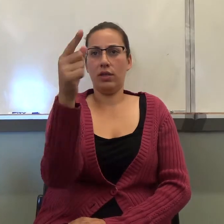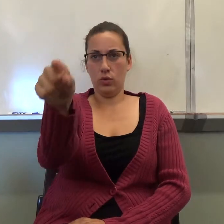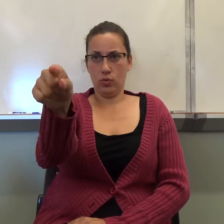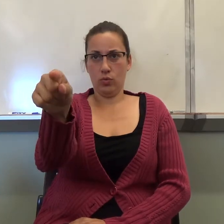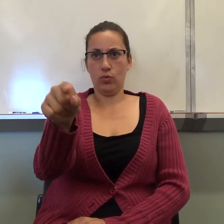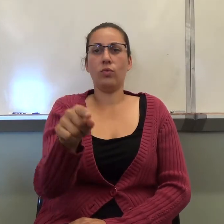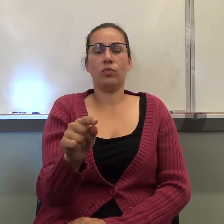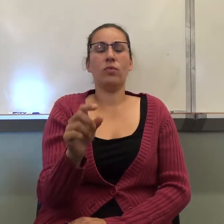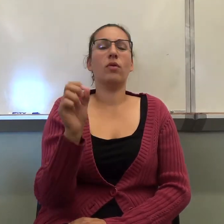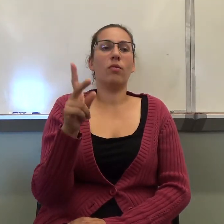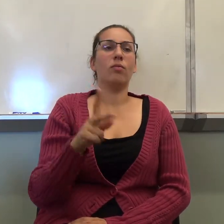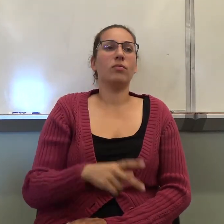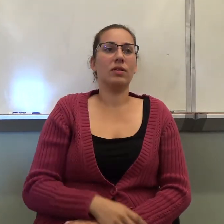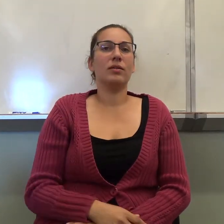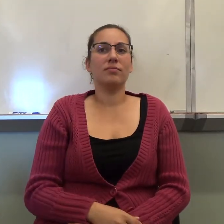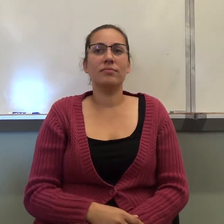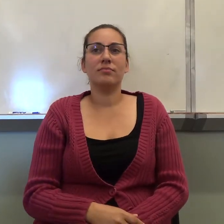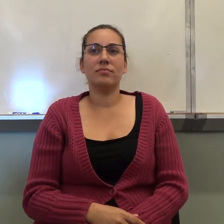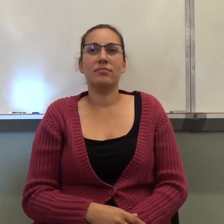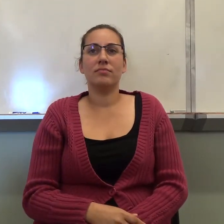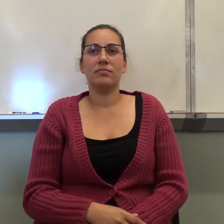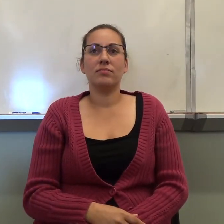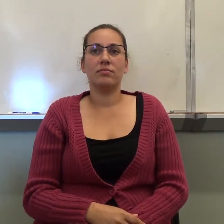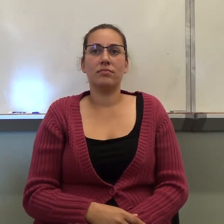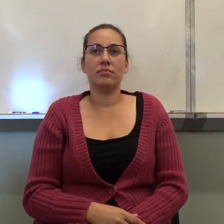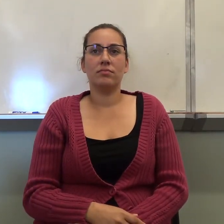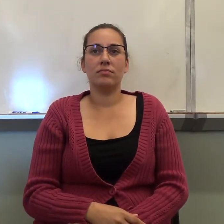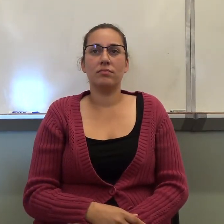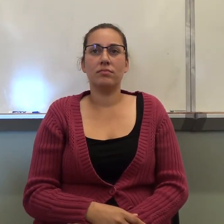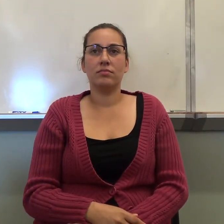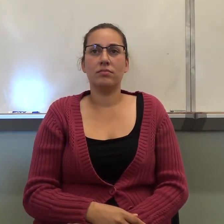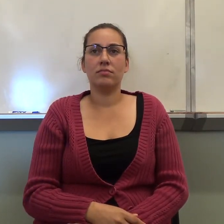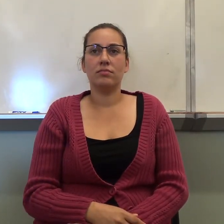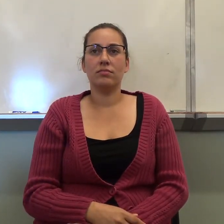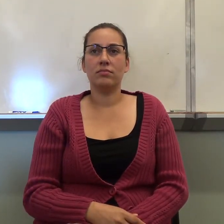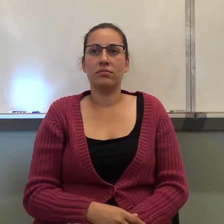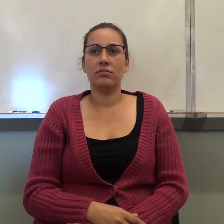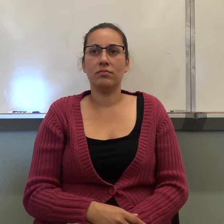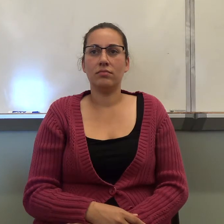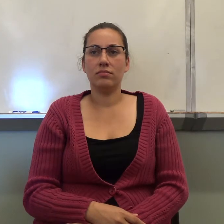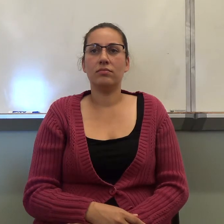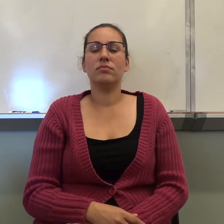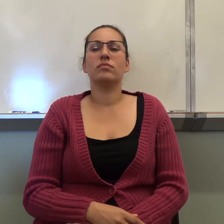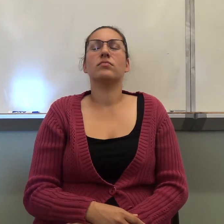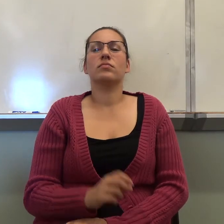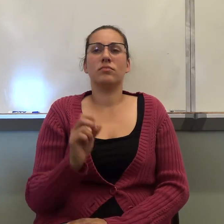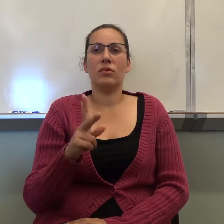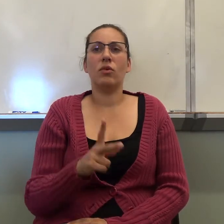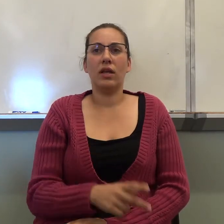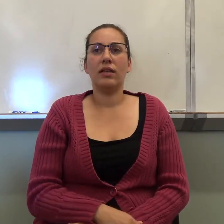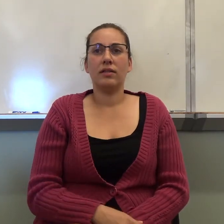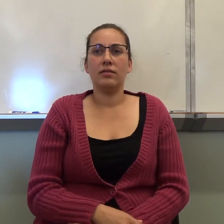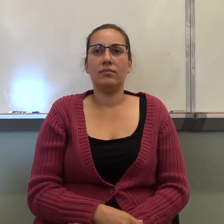Now here, how would we do this? Well, probably the easiest thing to do is to change it to addition of the